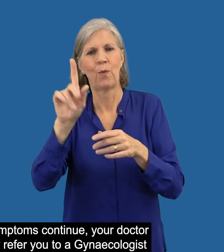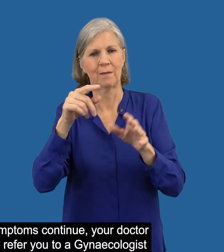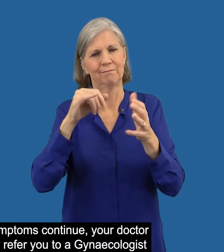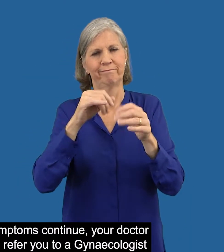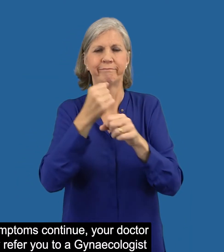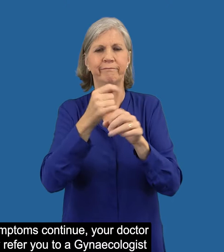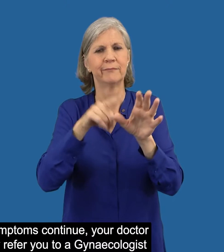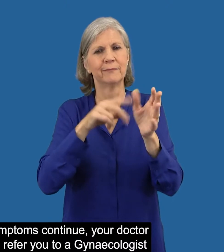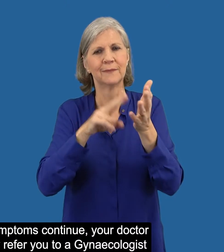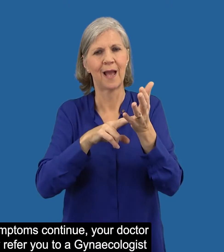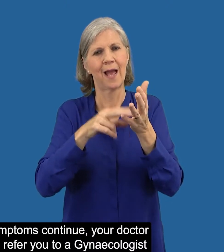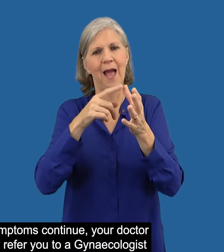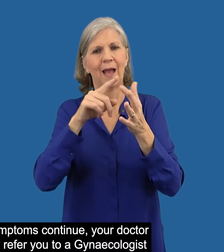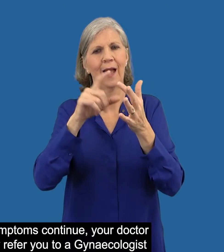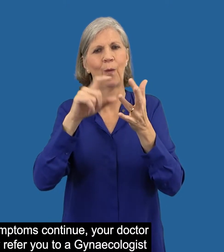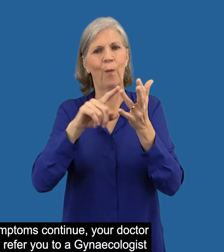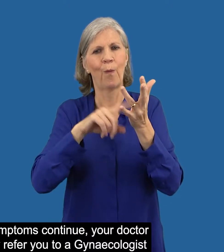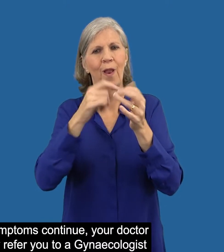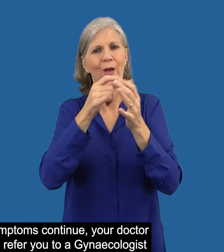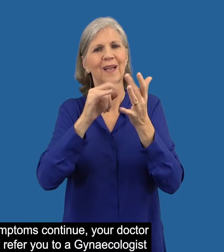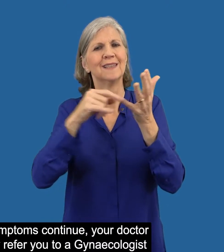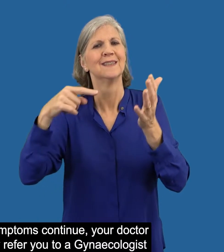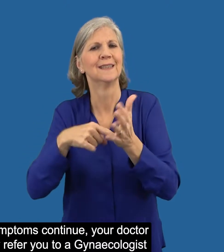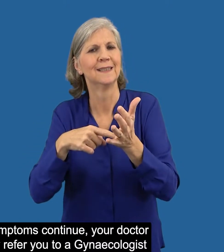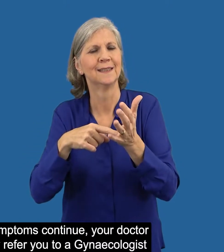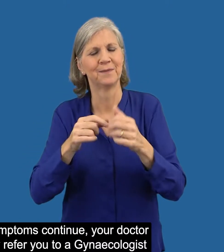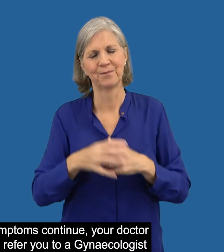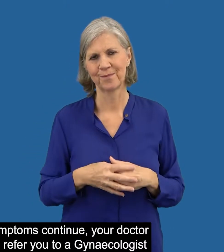If symptoms continue, your doctor may refer you to a gynecologist.